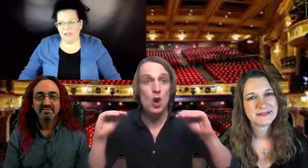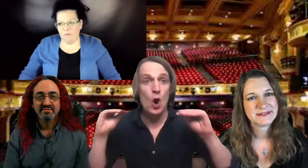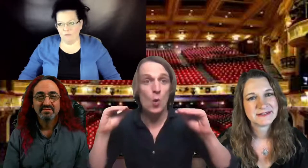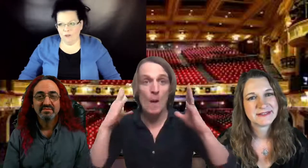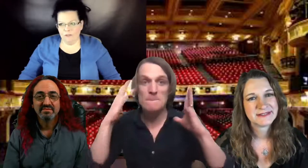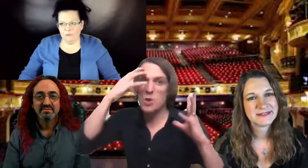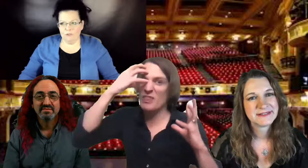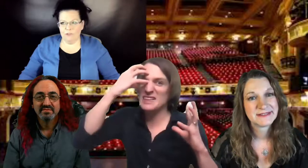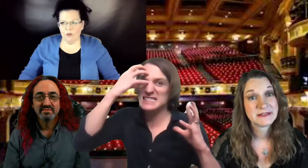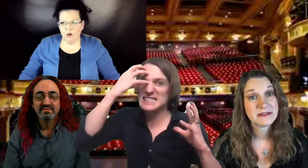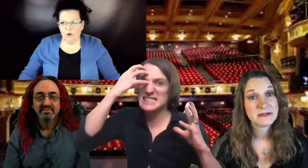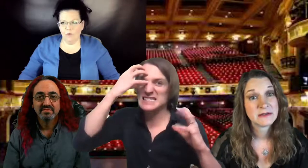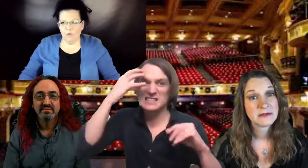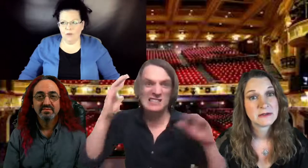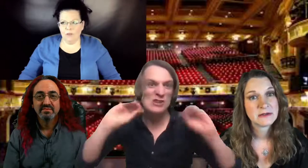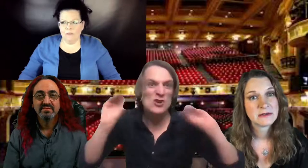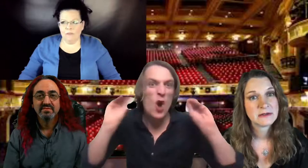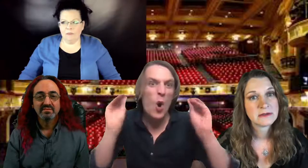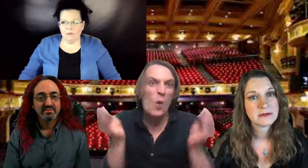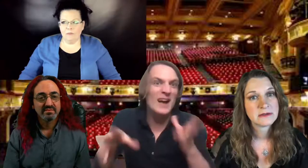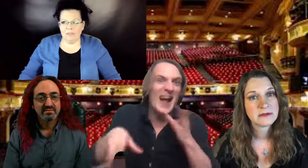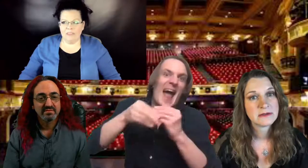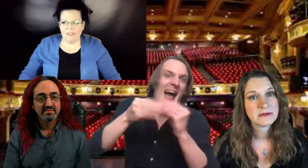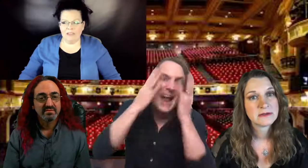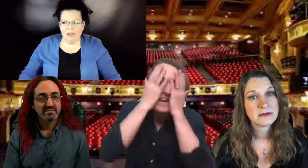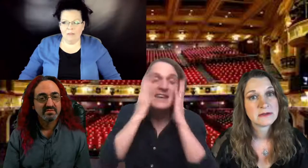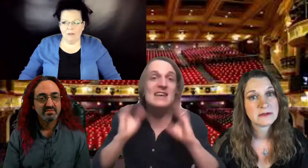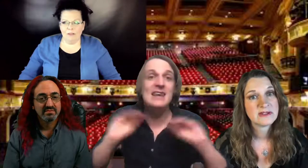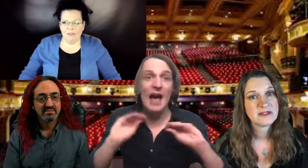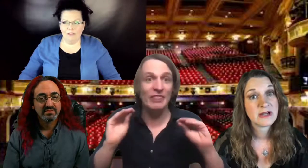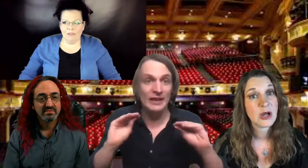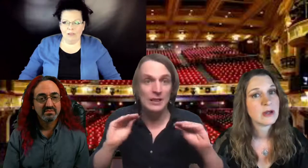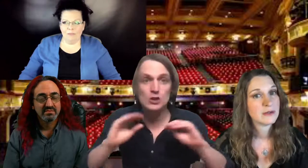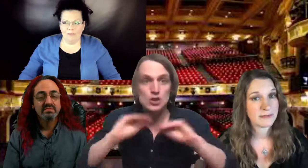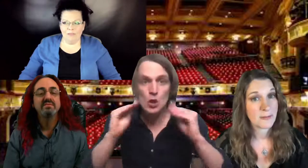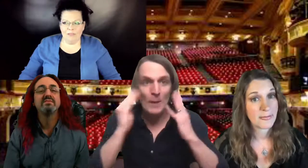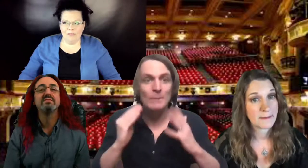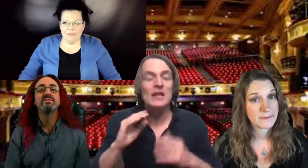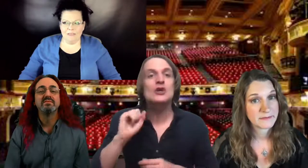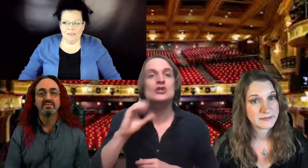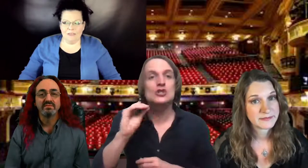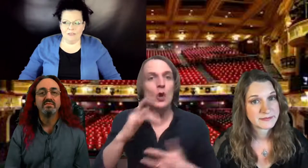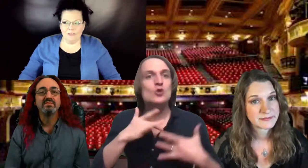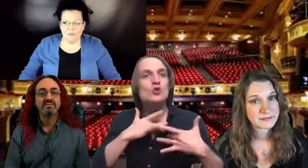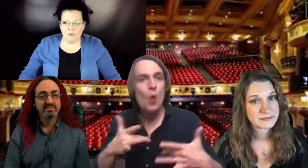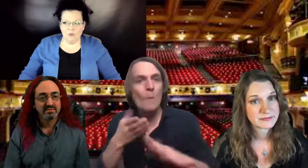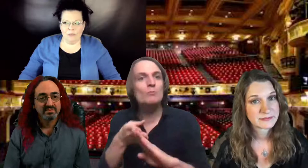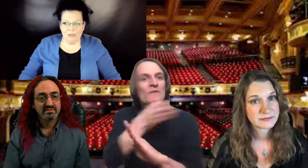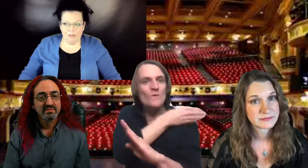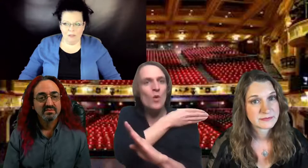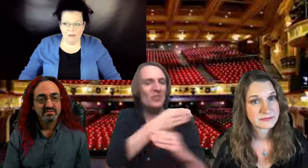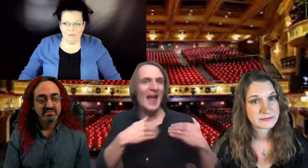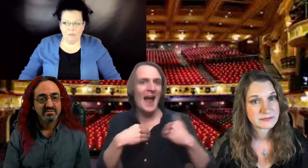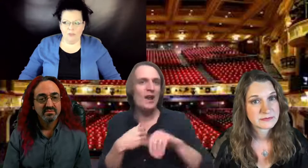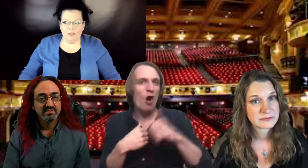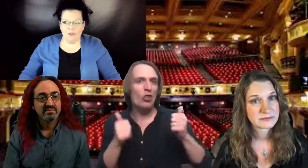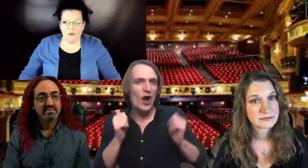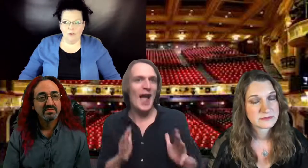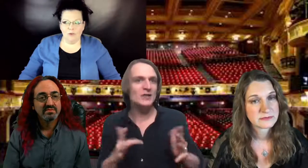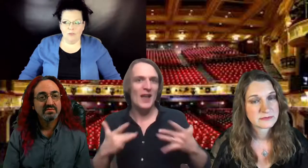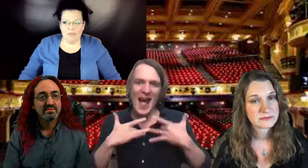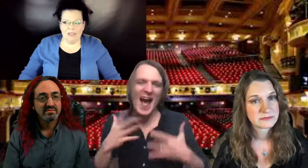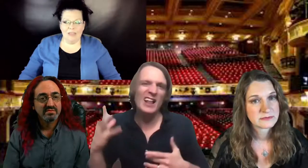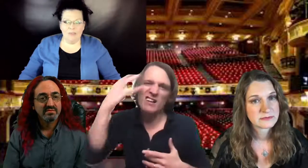the beginning of the run, there was no prosthetic on me or anything on my face. So there was no makeup there.